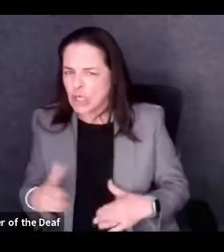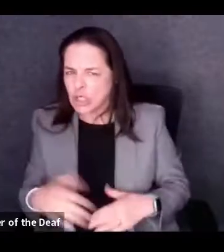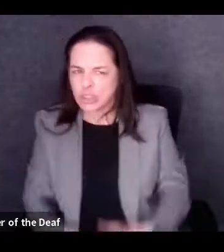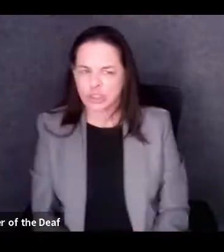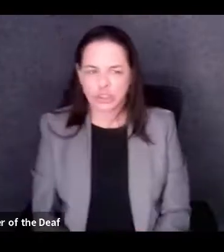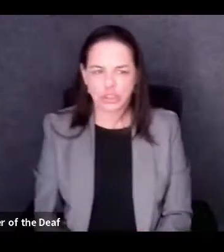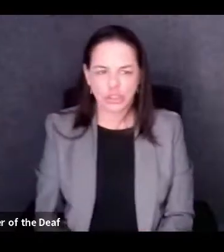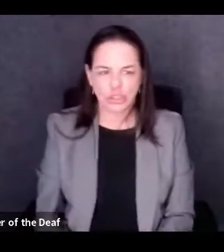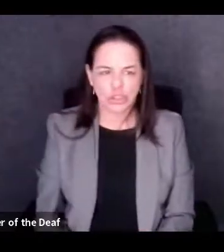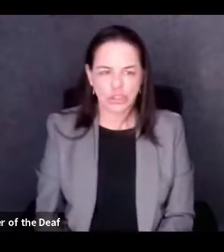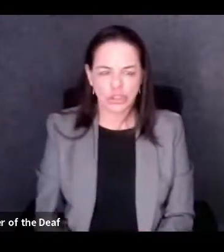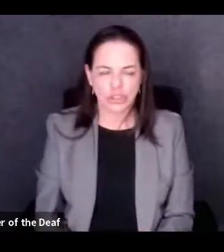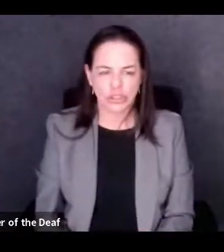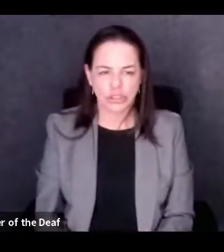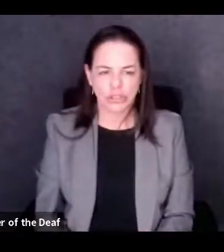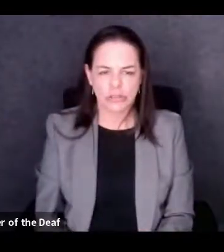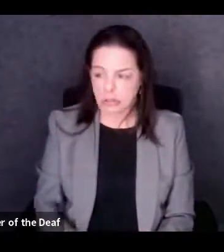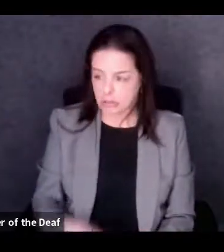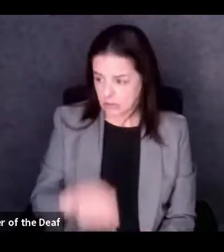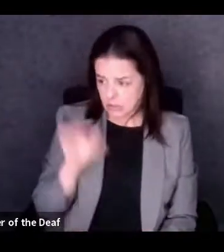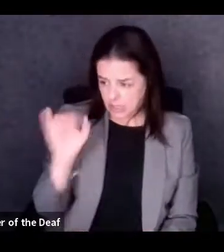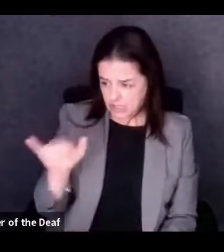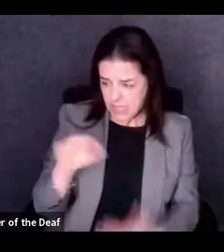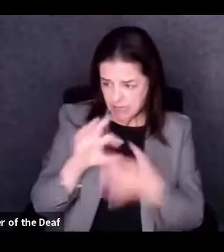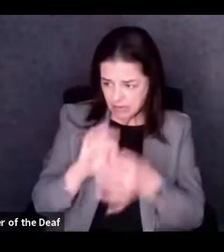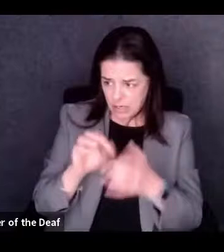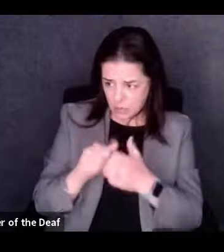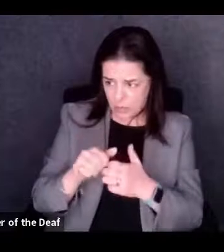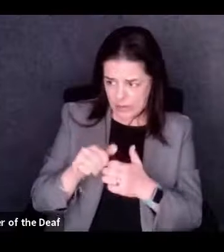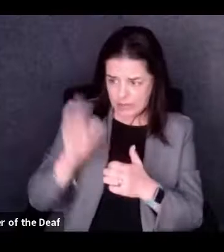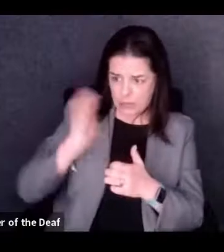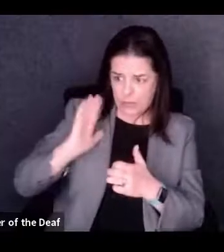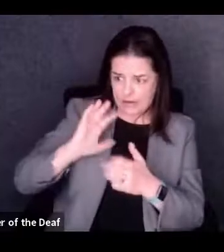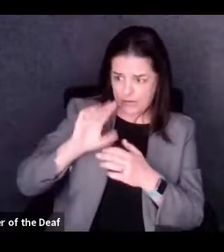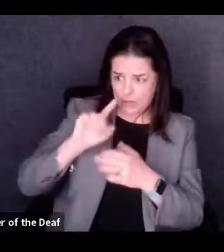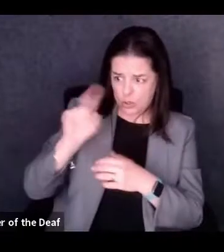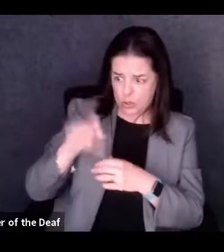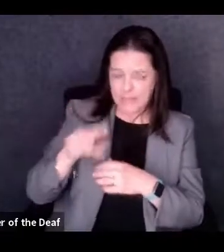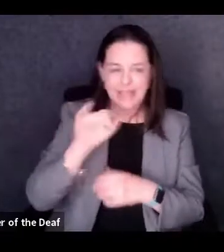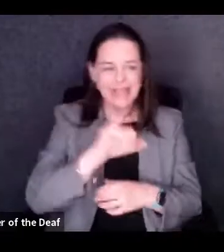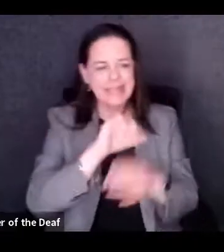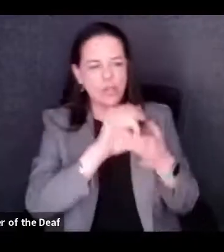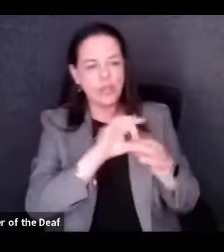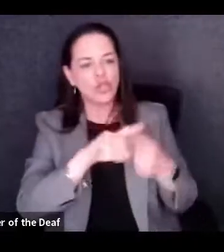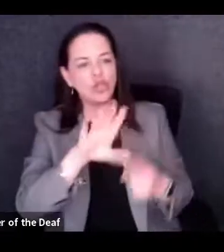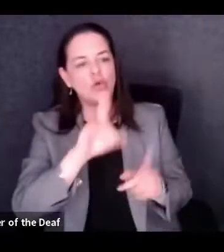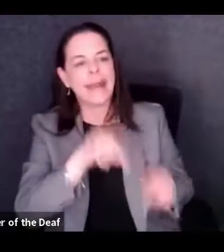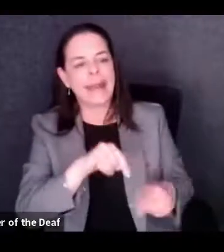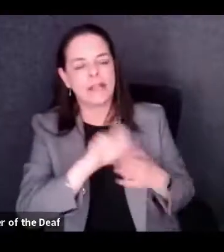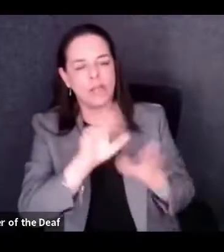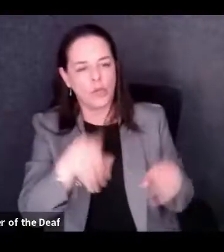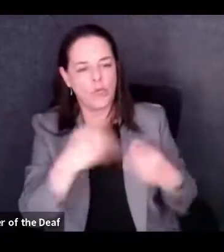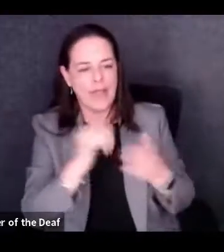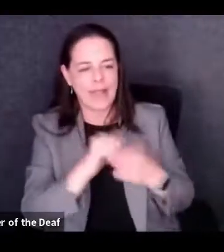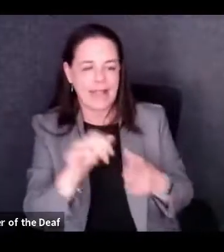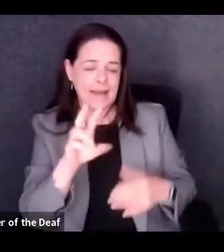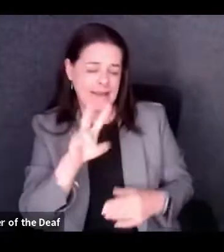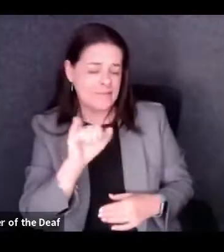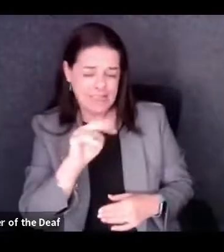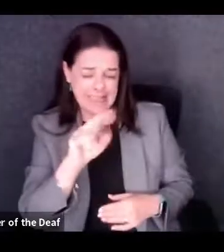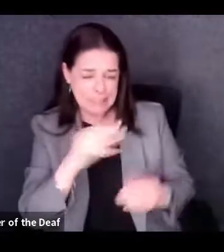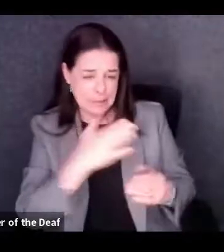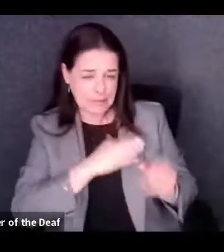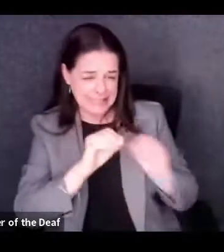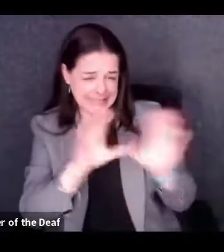That's the question. Is that in relation to the previous I think question? that's in relation to your answer that you provided, but Vincent, please clarify if we